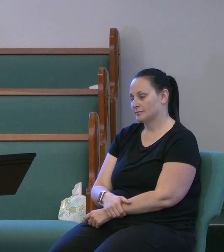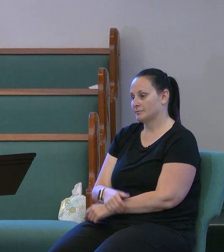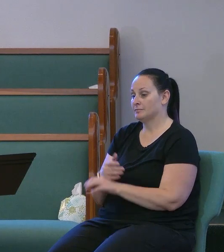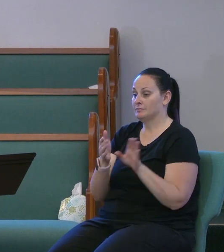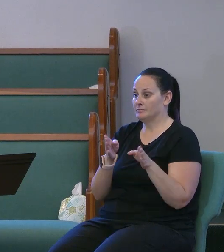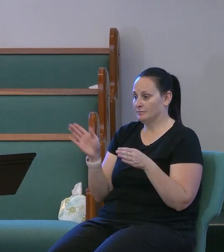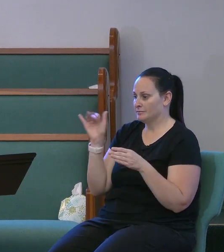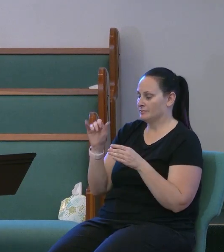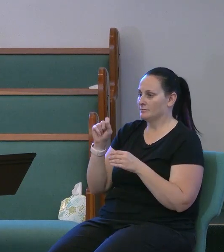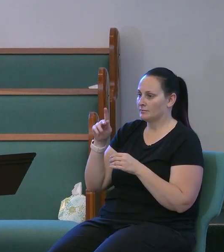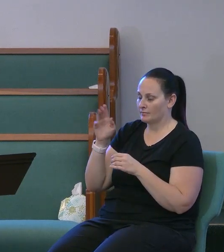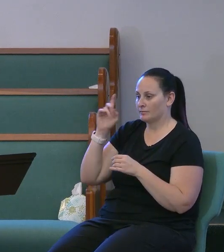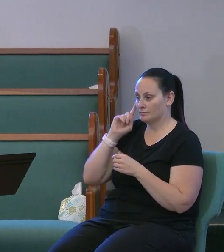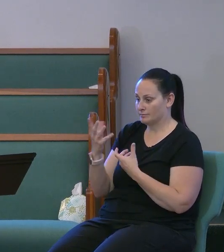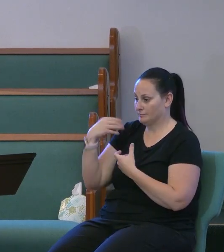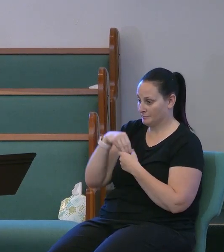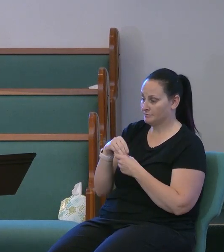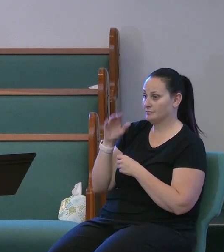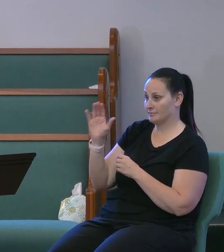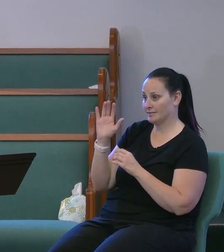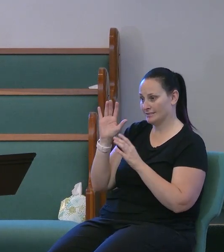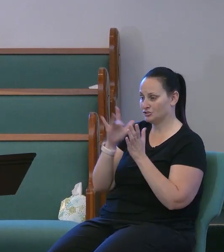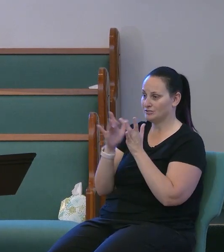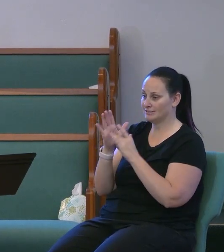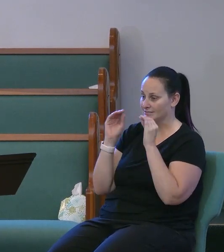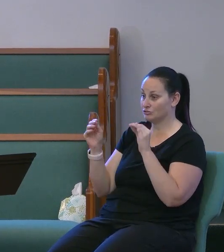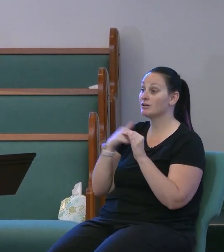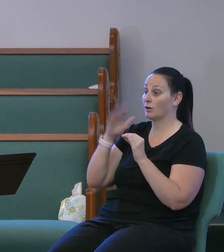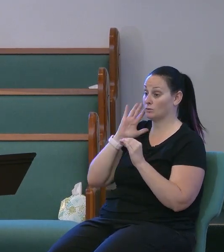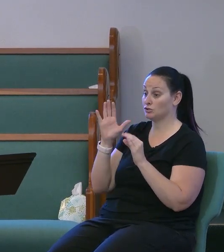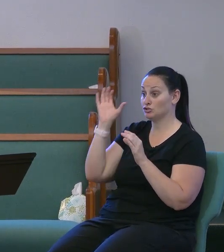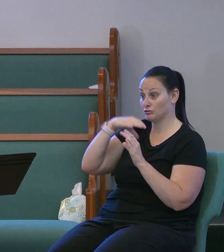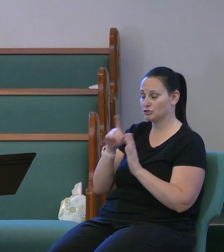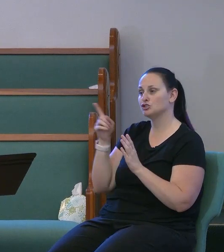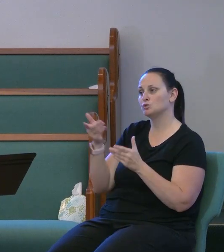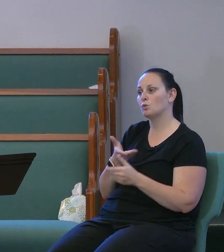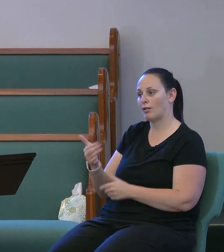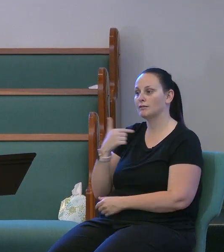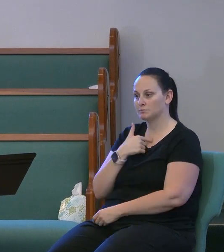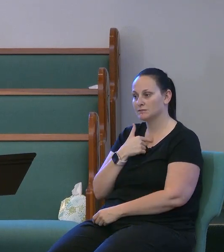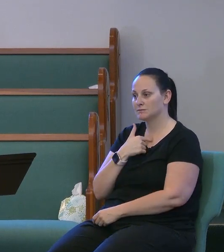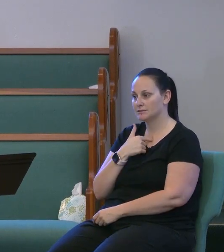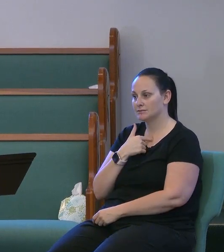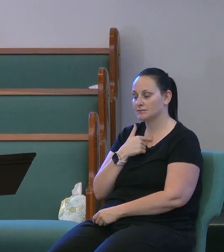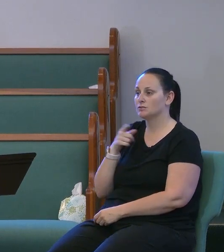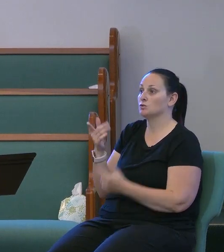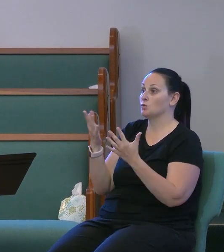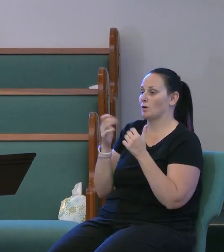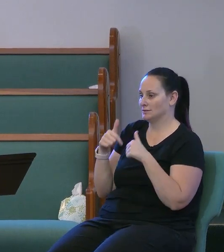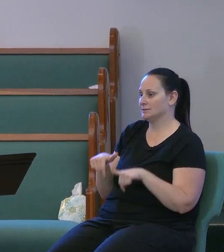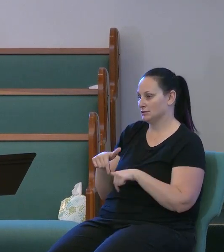space of embodying Jesus' teaching. I was a stranger and you welcomed me. You're wanted